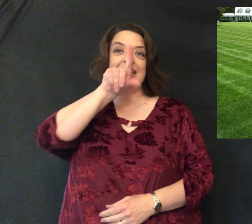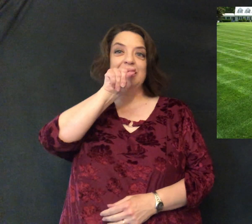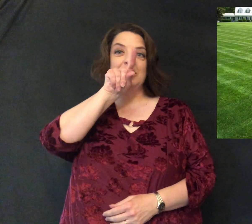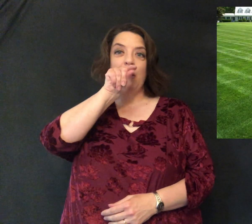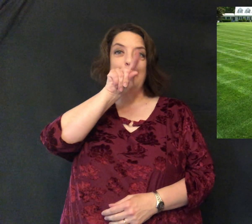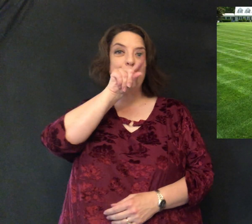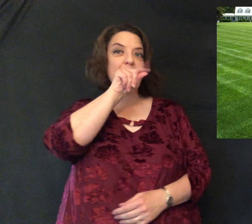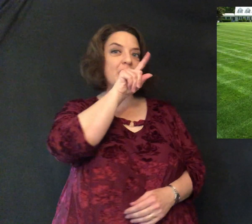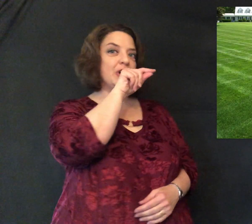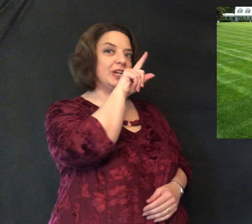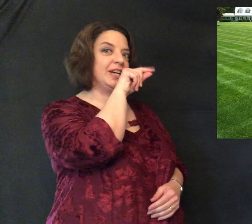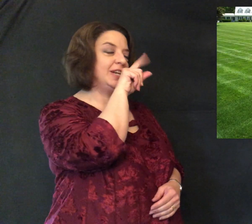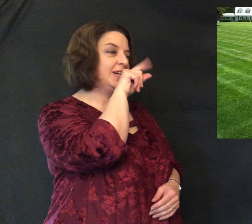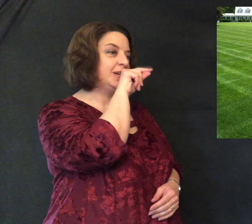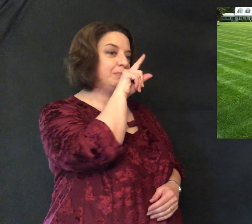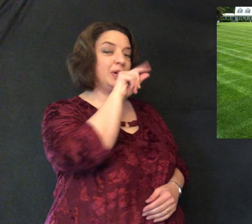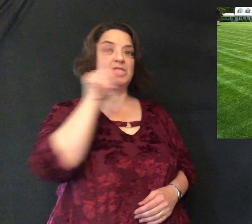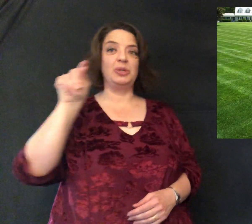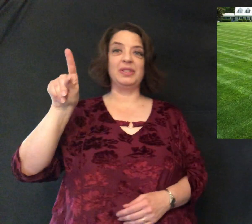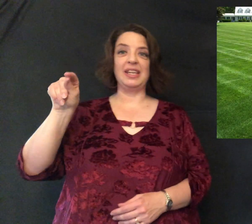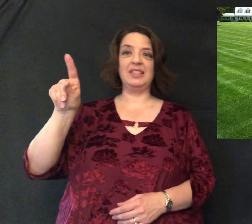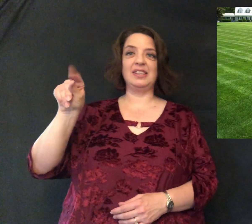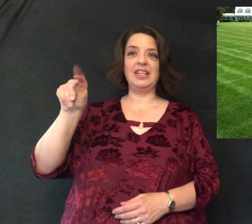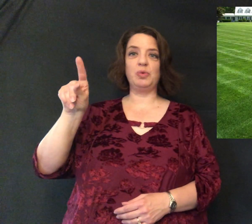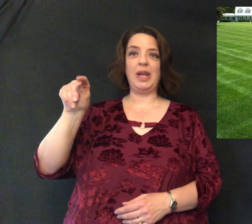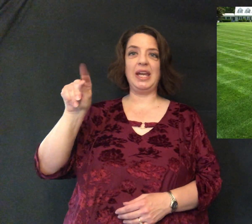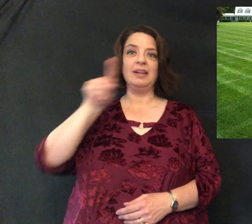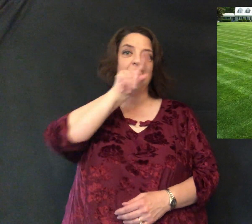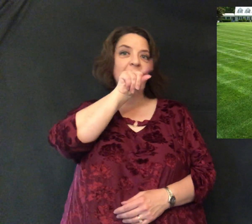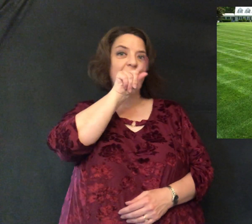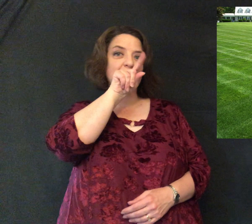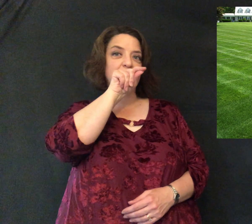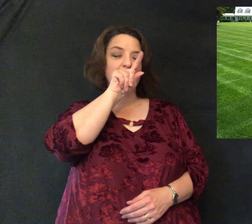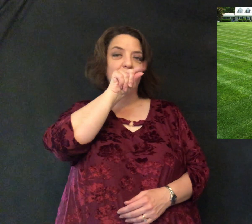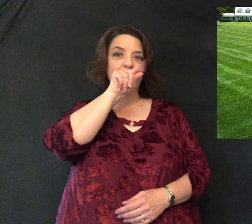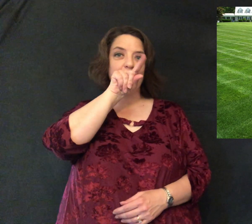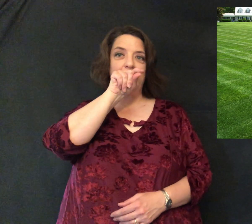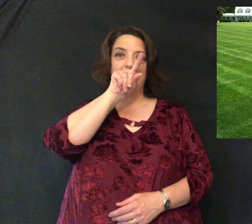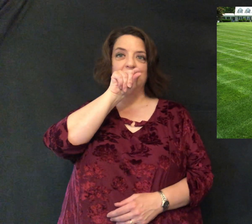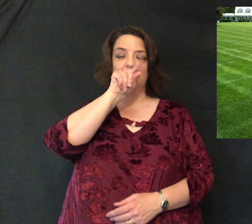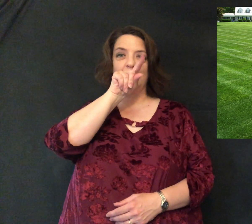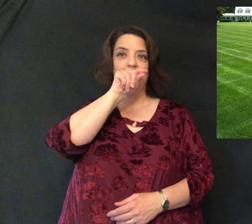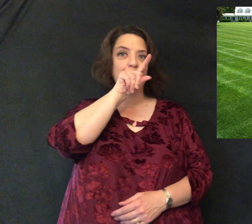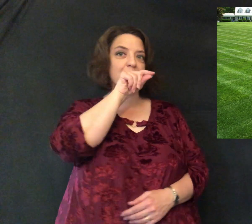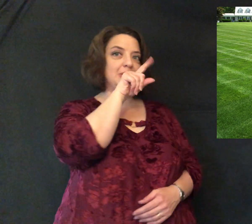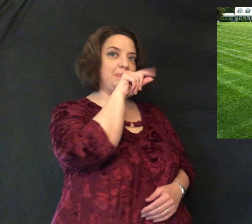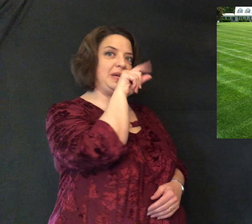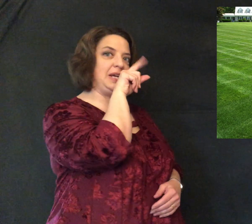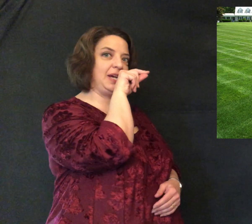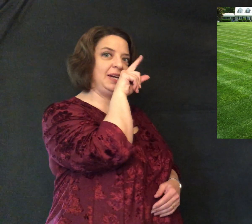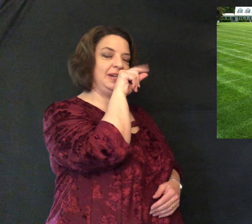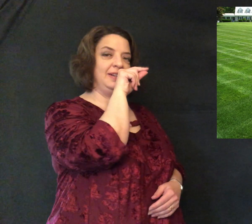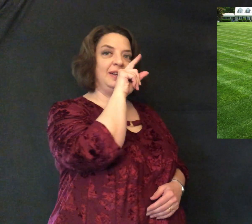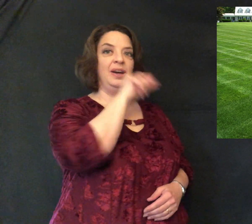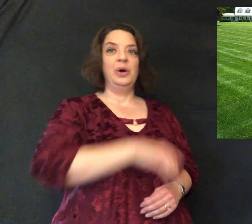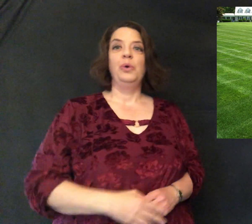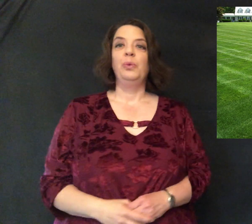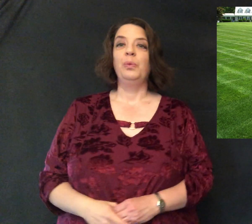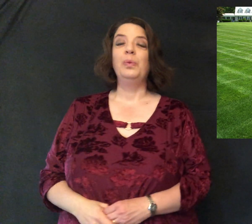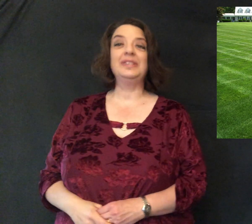is bird. Bird, so it's like the sign 20, except it's in front of your mouth because it's showing the bird's beak. We'll talk